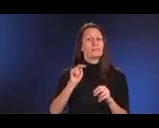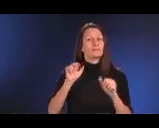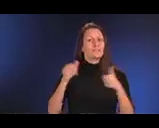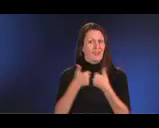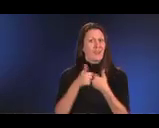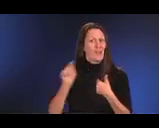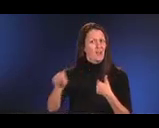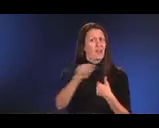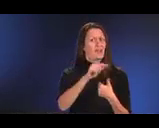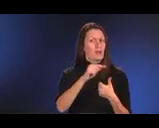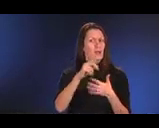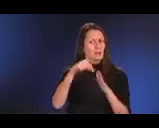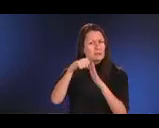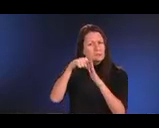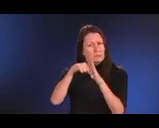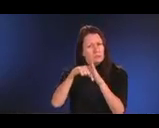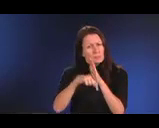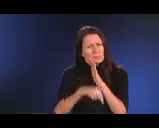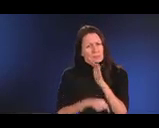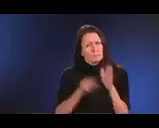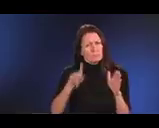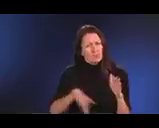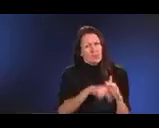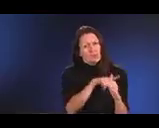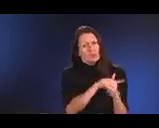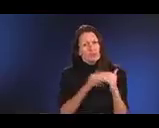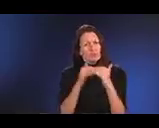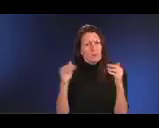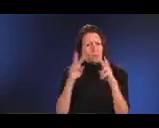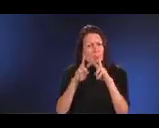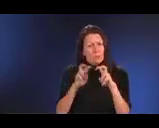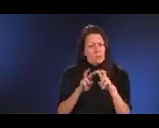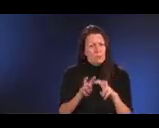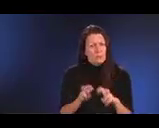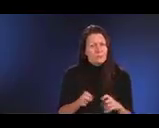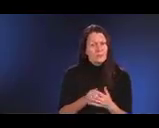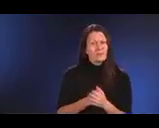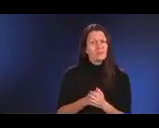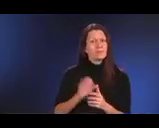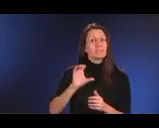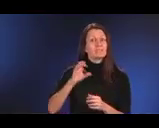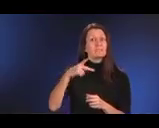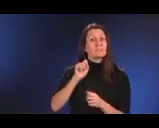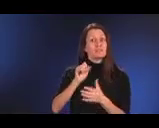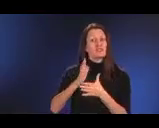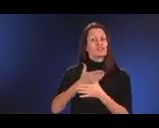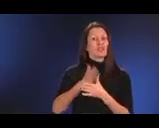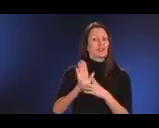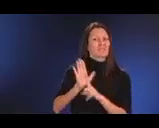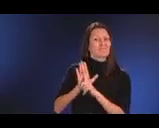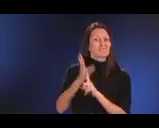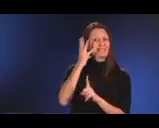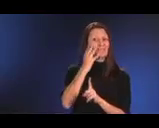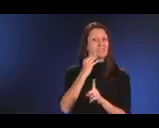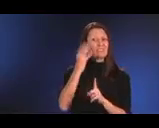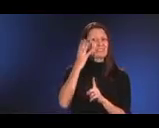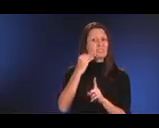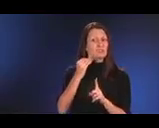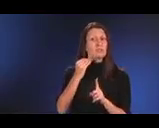a deeper, more personal level. And by sharing his own experience, the peer